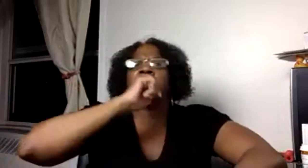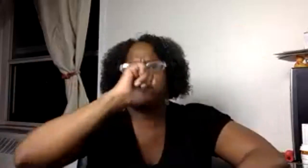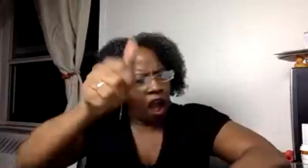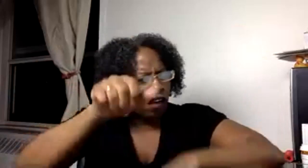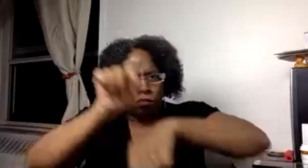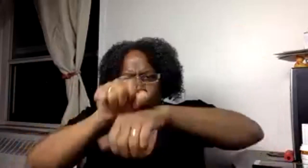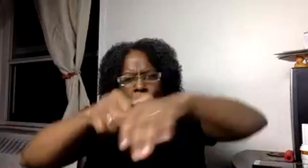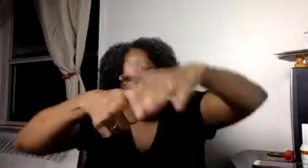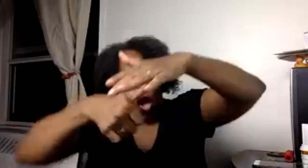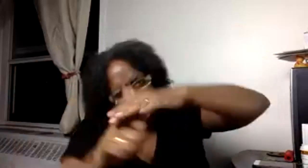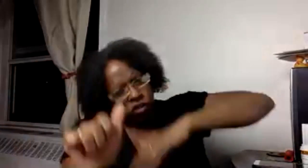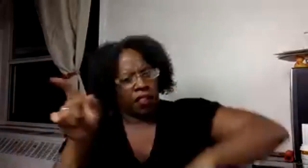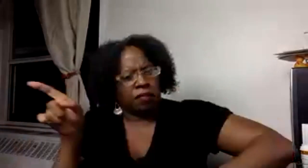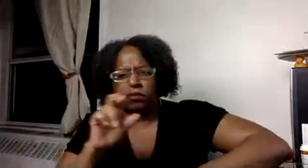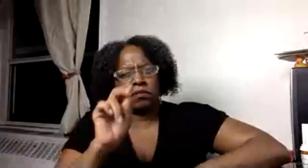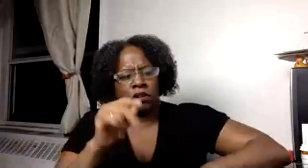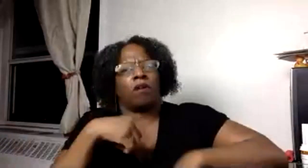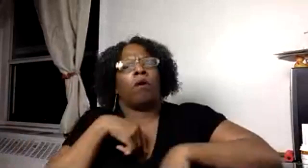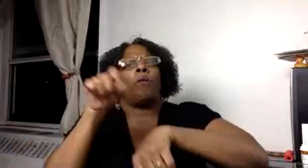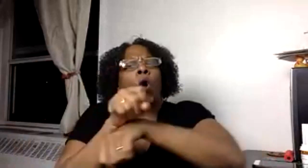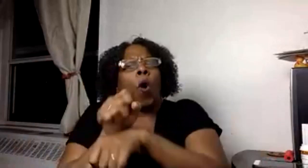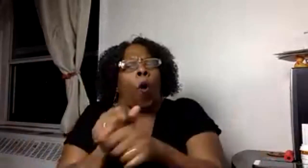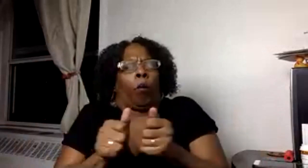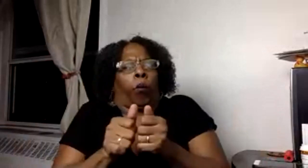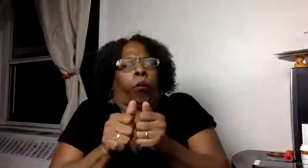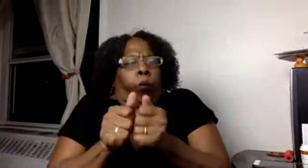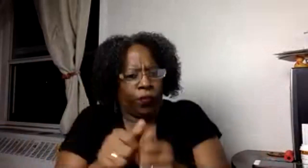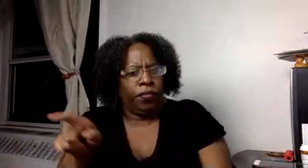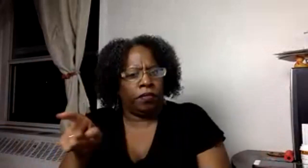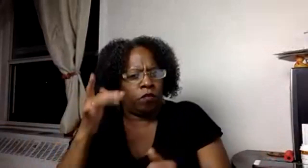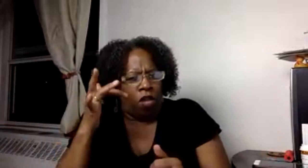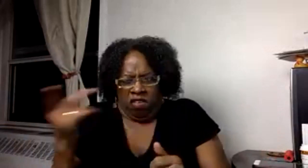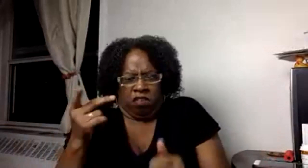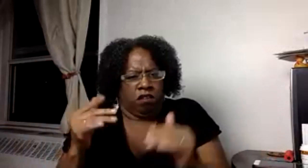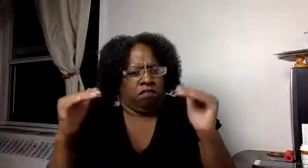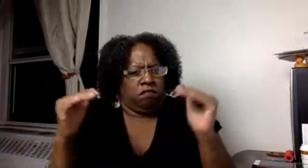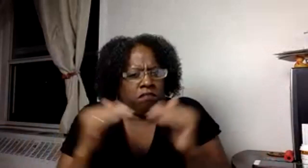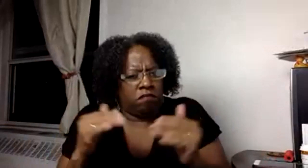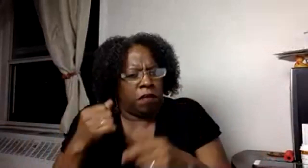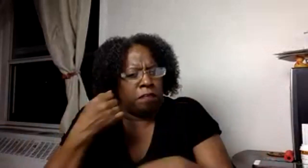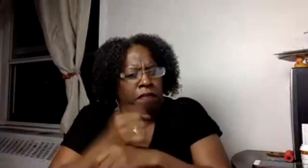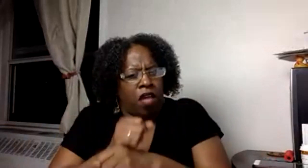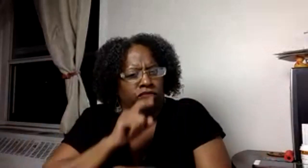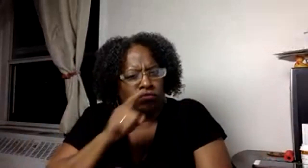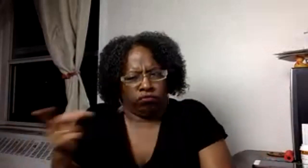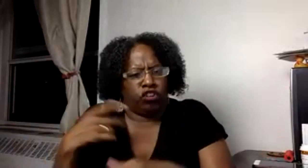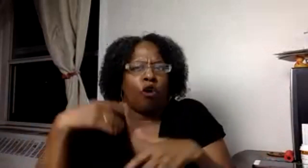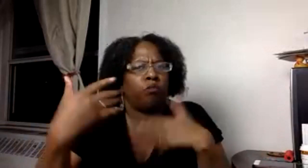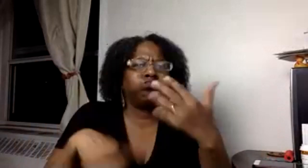Because we are not technically working for them. We're not working under them. We're working with them. There needs to be equity.